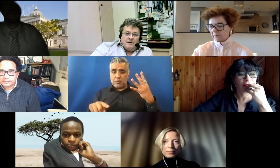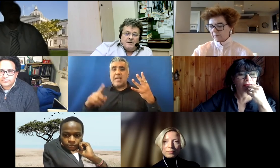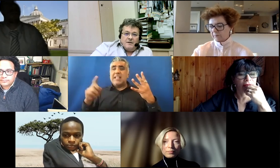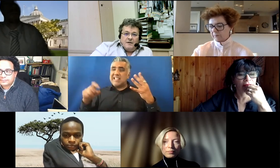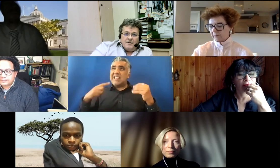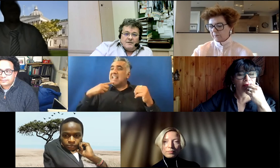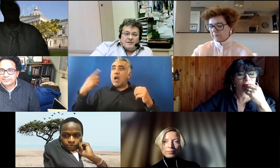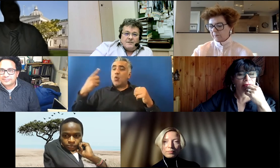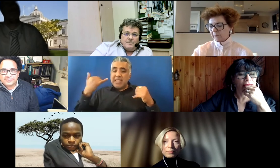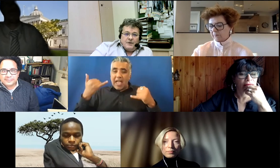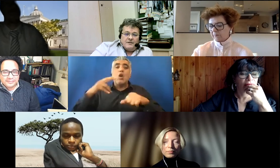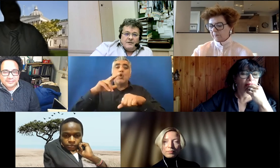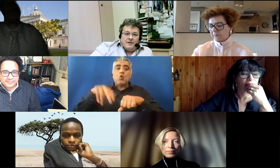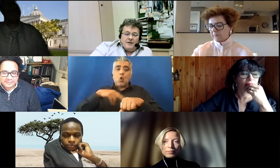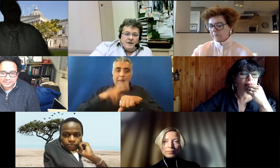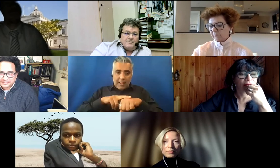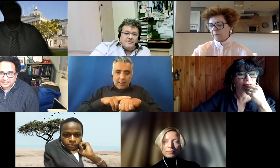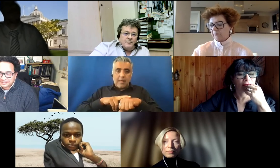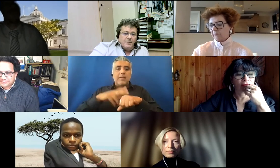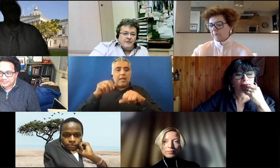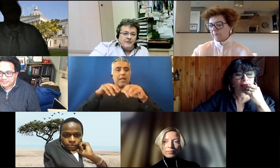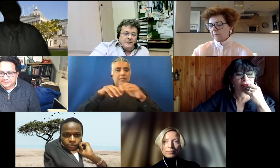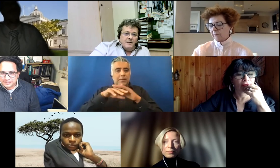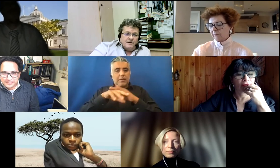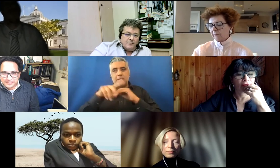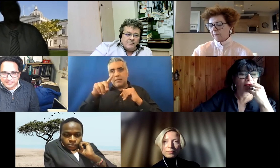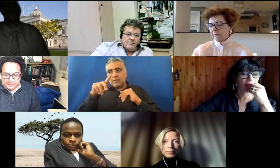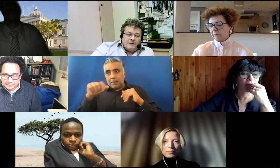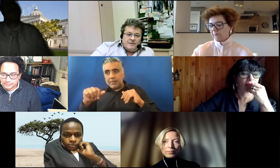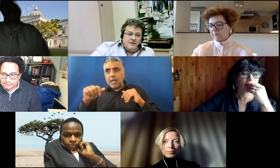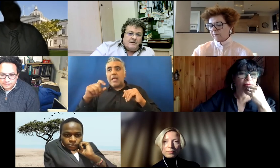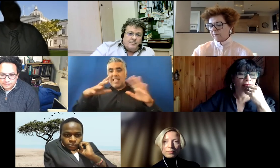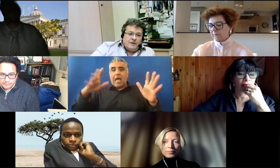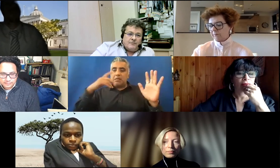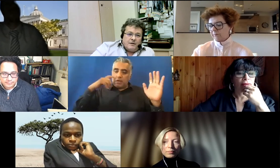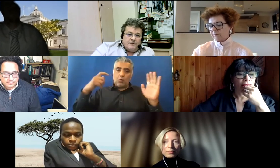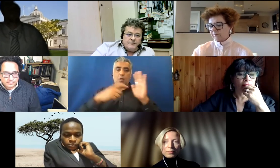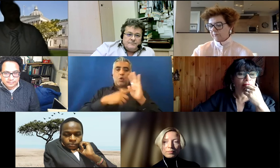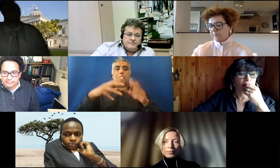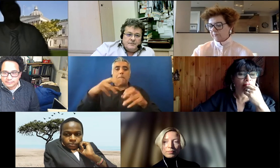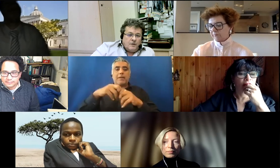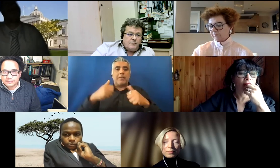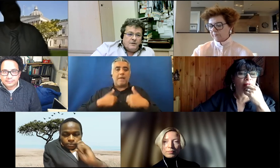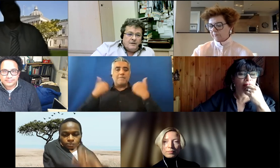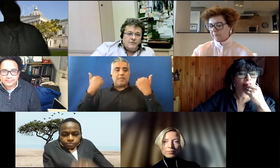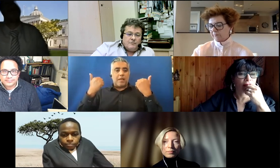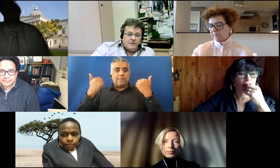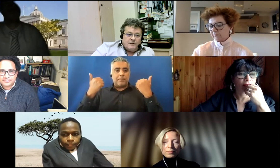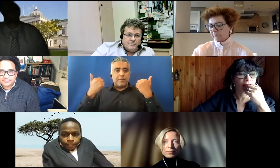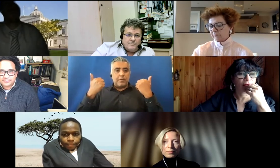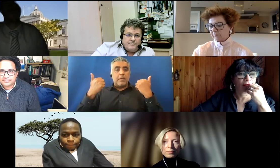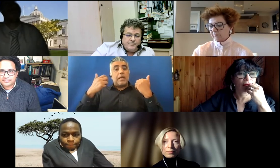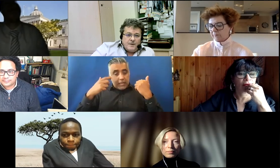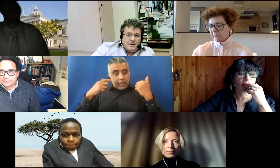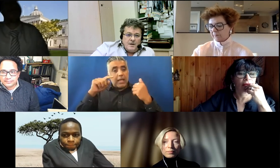thing that accessibility and disability is recognized as a part of life, also at